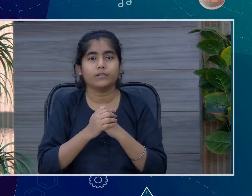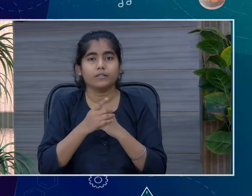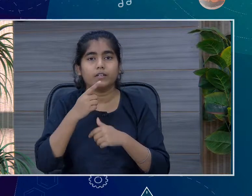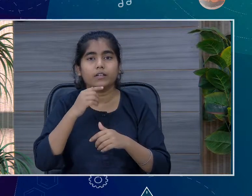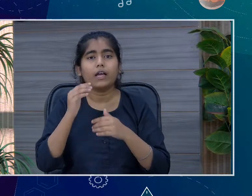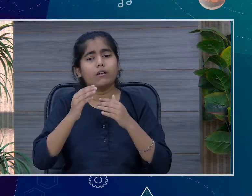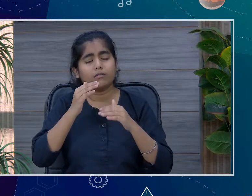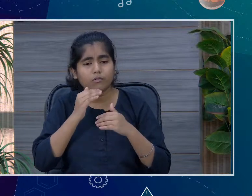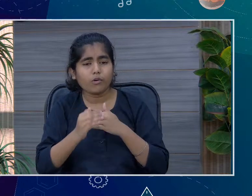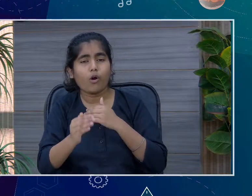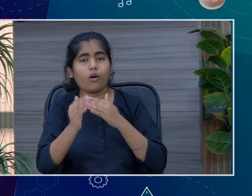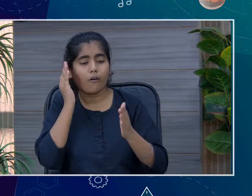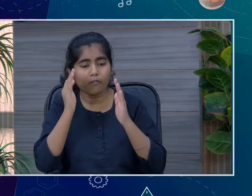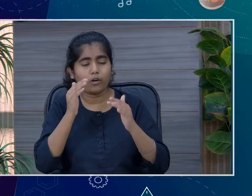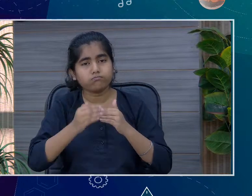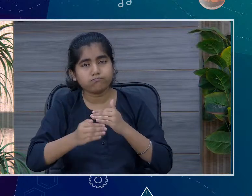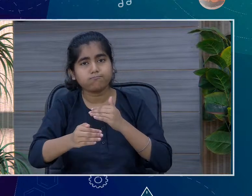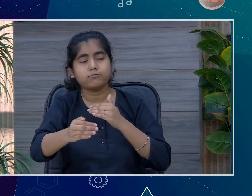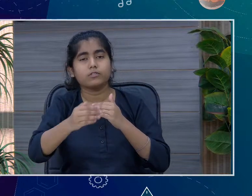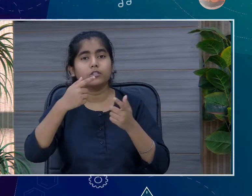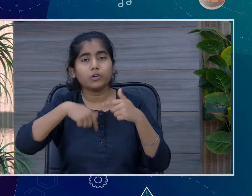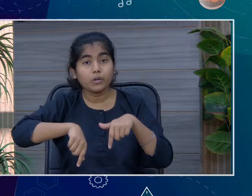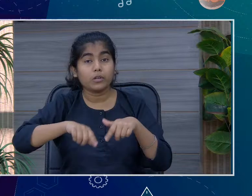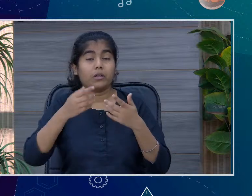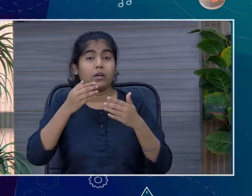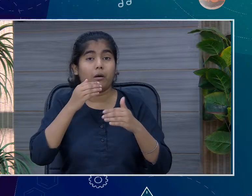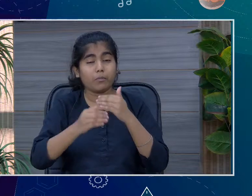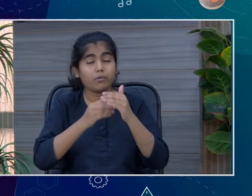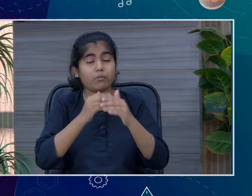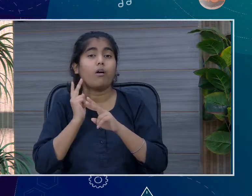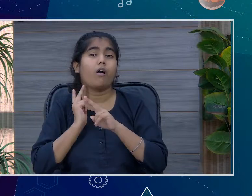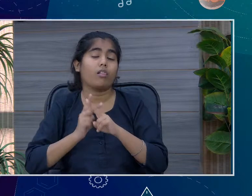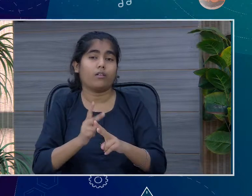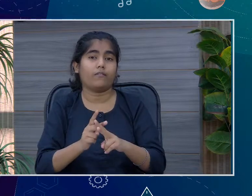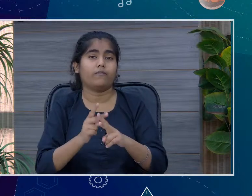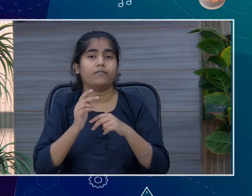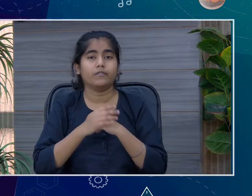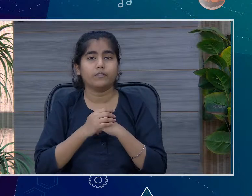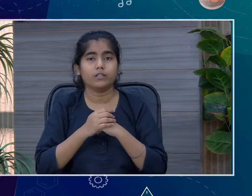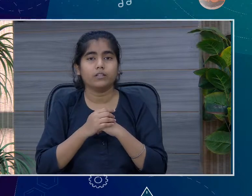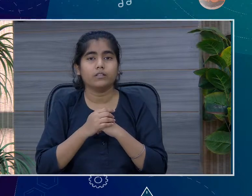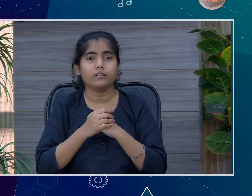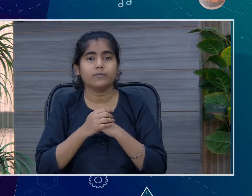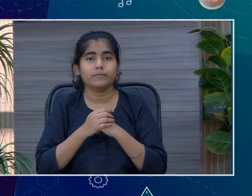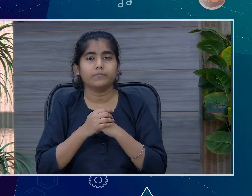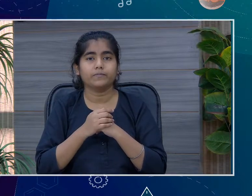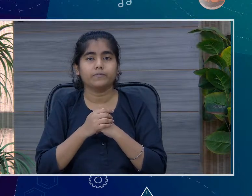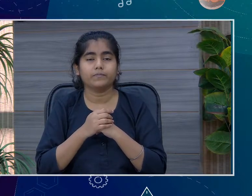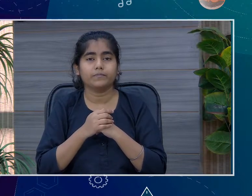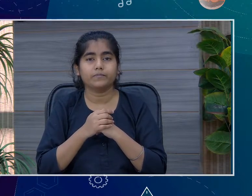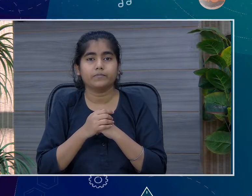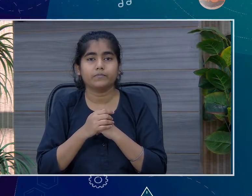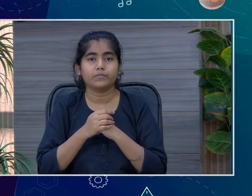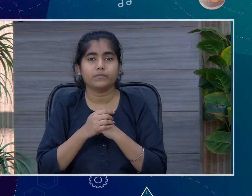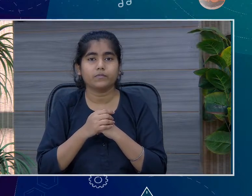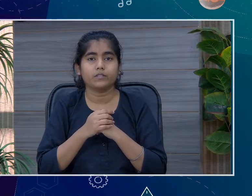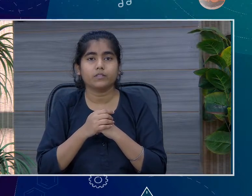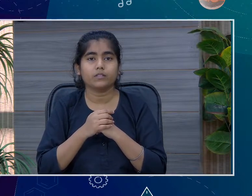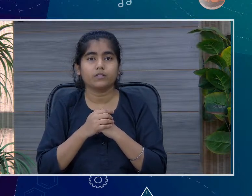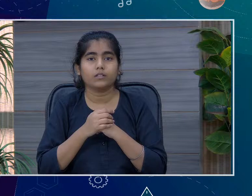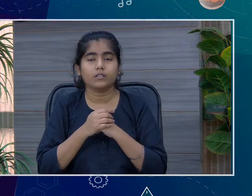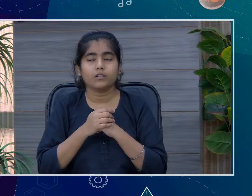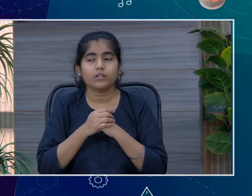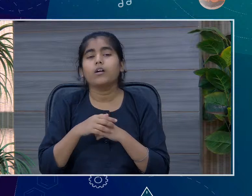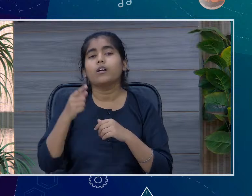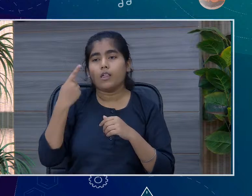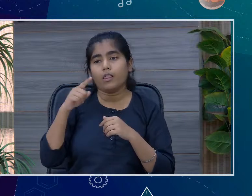to focus, because that is what has been keeping them away from the mainstream society.